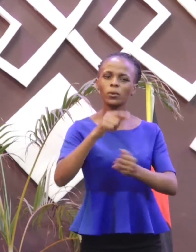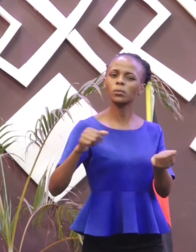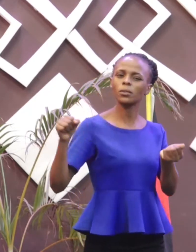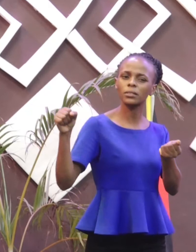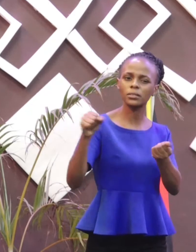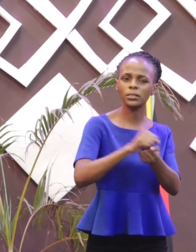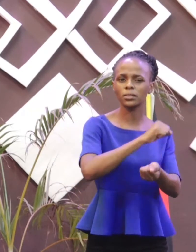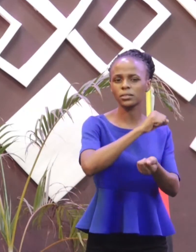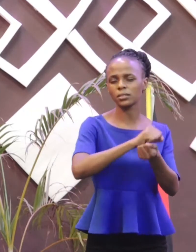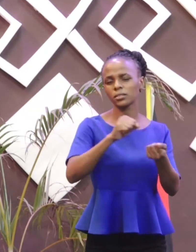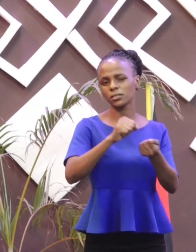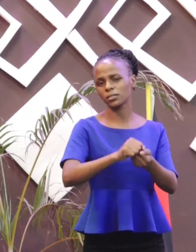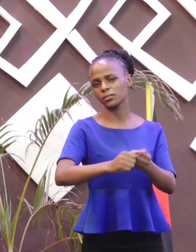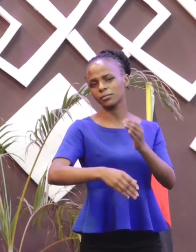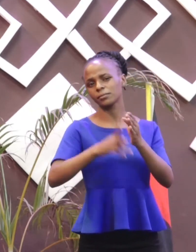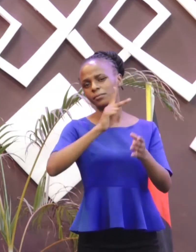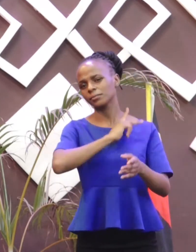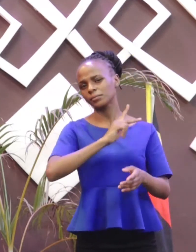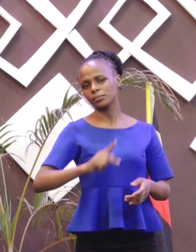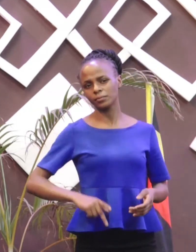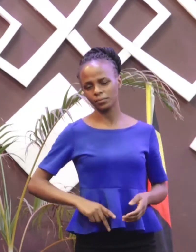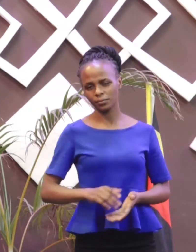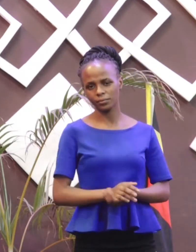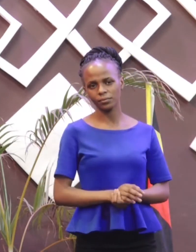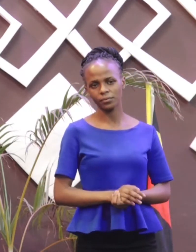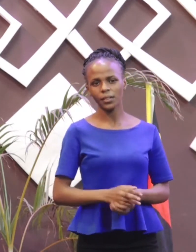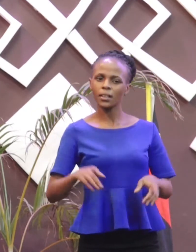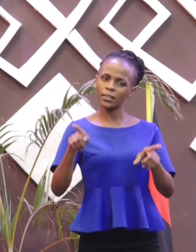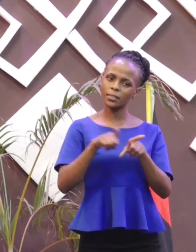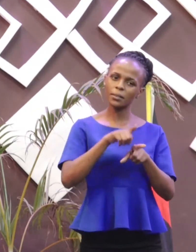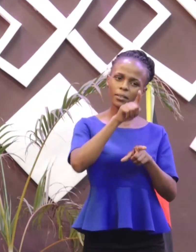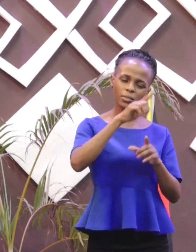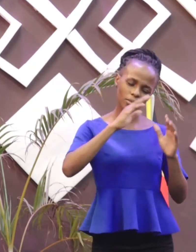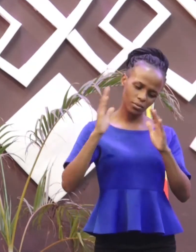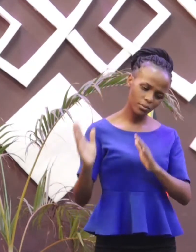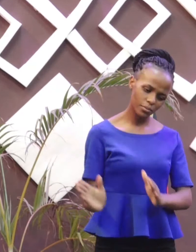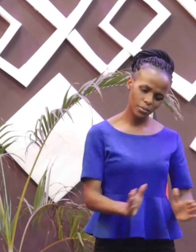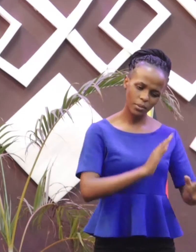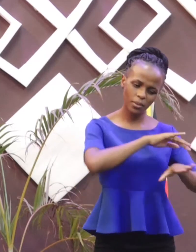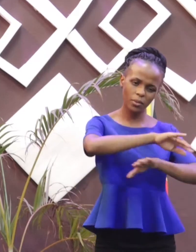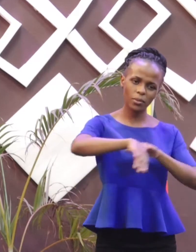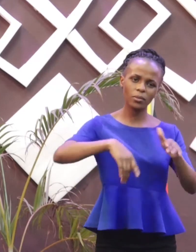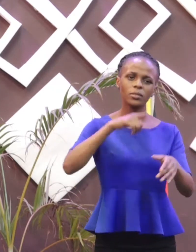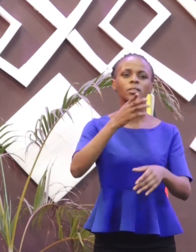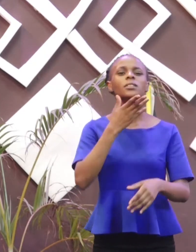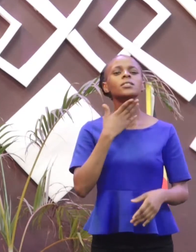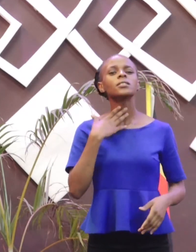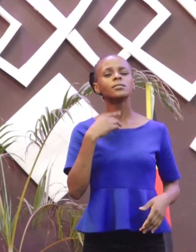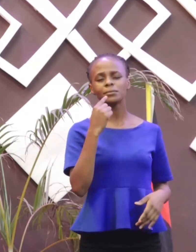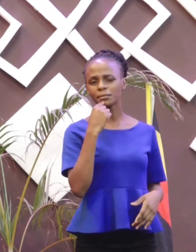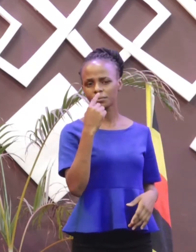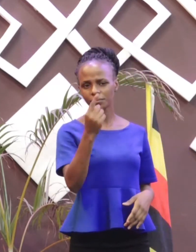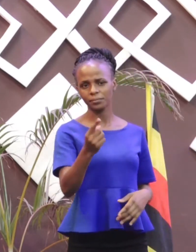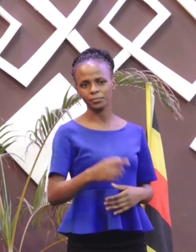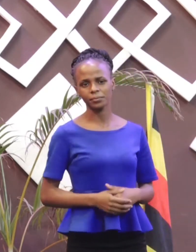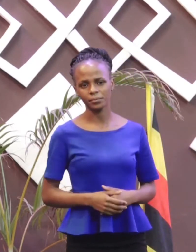Ozimba bwakabaka obo menya. As you prepare to say whatever you plan to say. Ngawete kateko